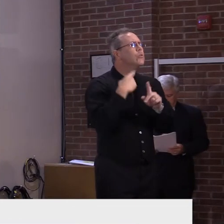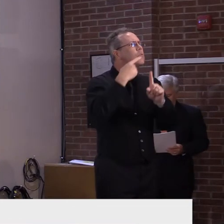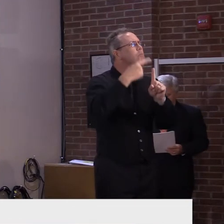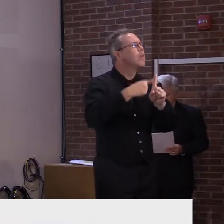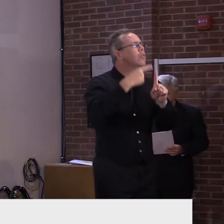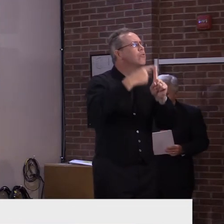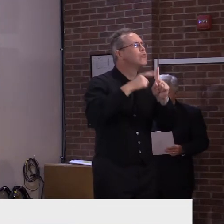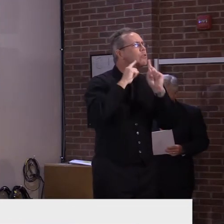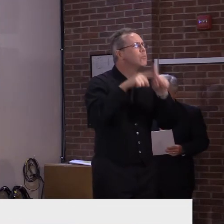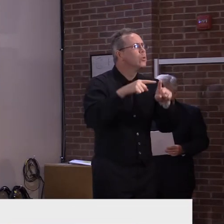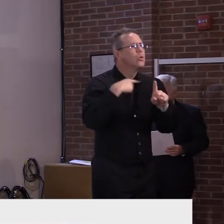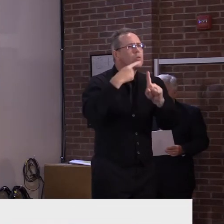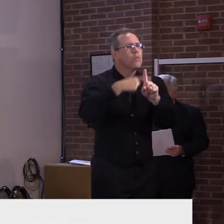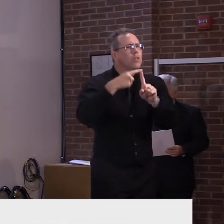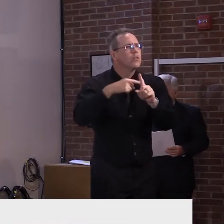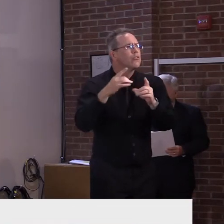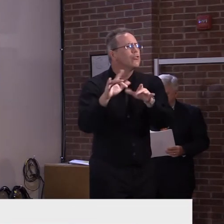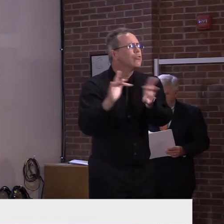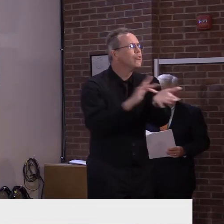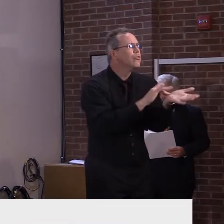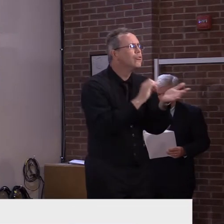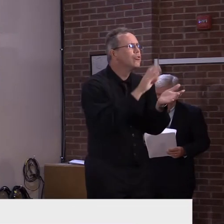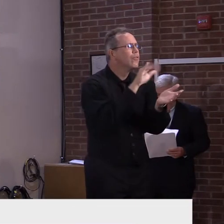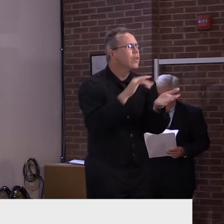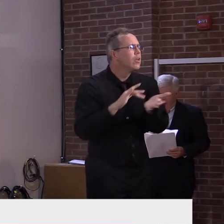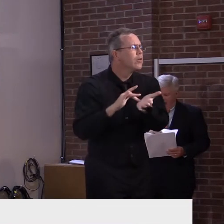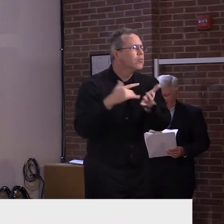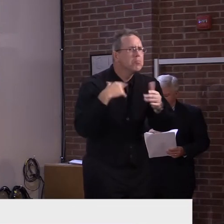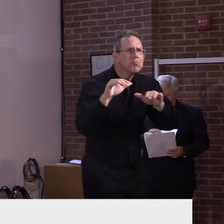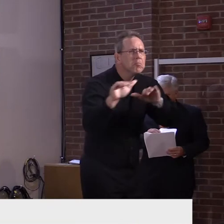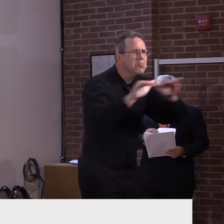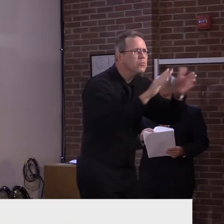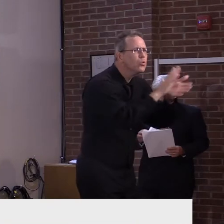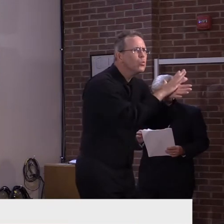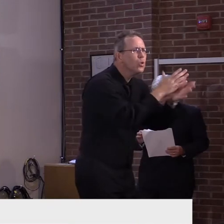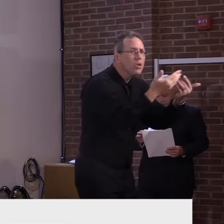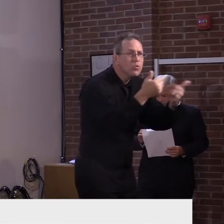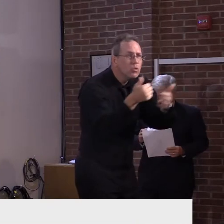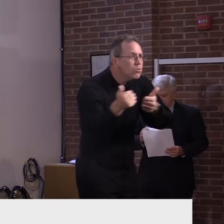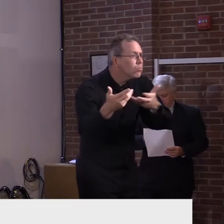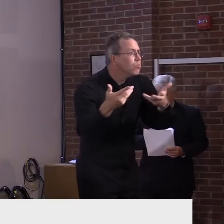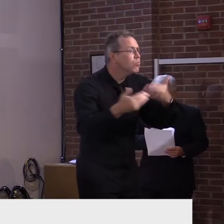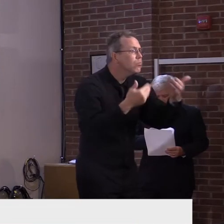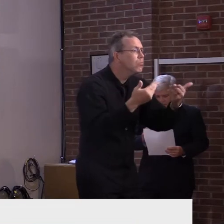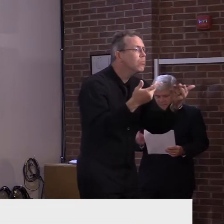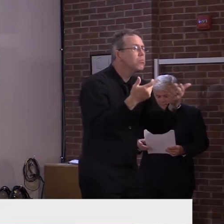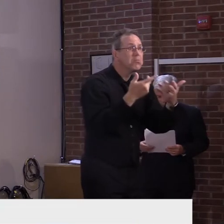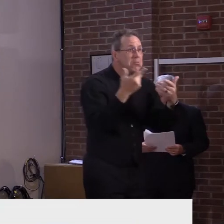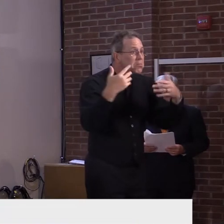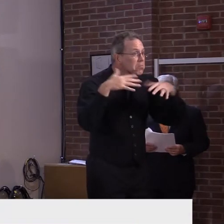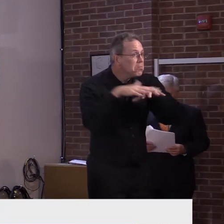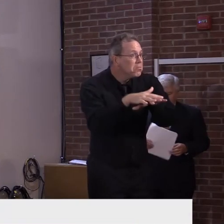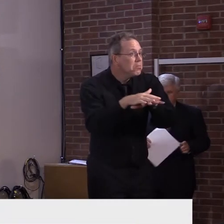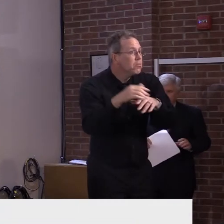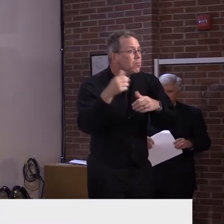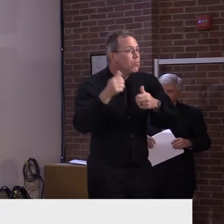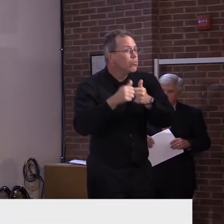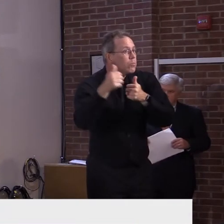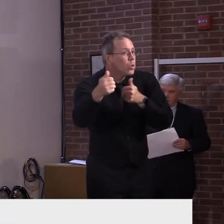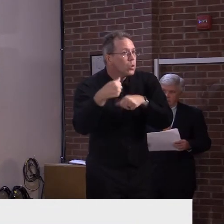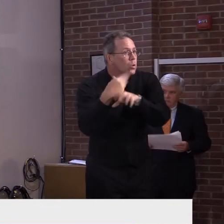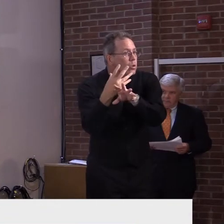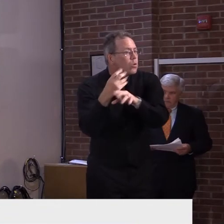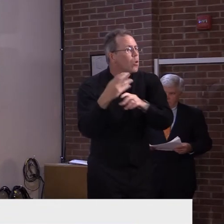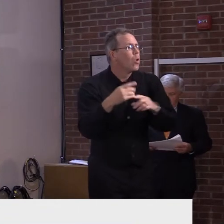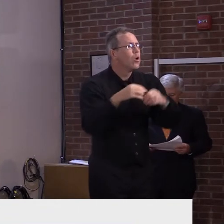learning. Since our schools will largely be in-person this year, we are now more interested in understanding the specific impact of the pandemic on the